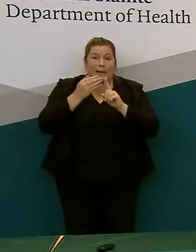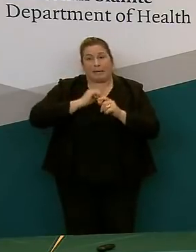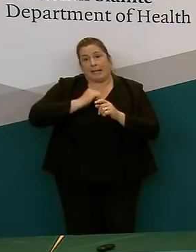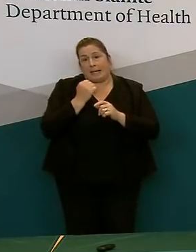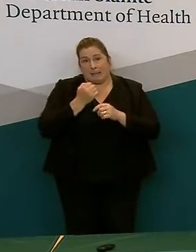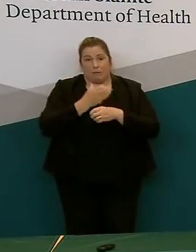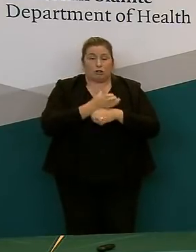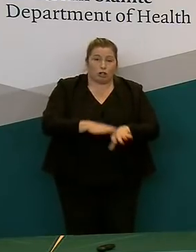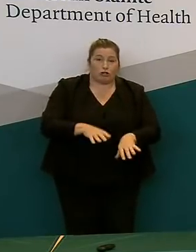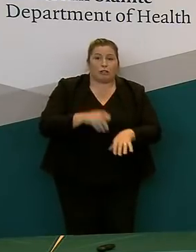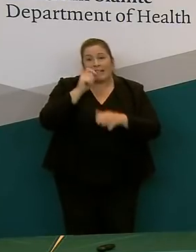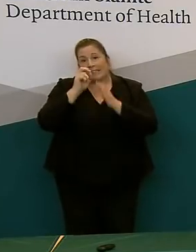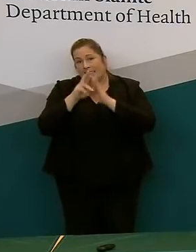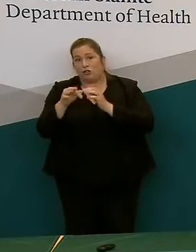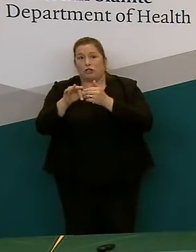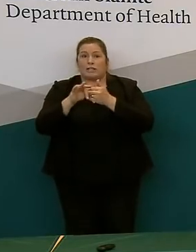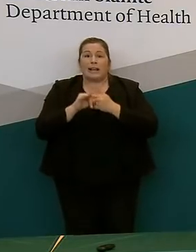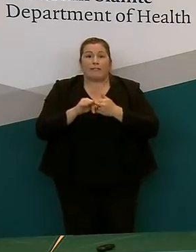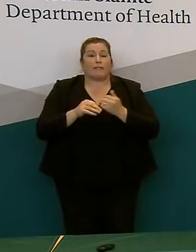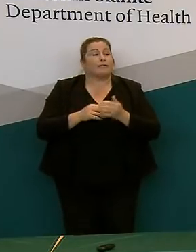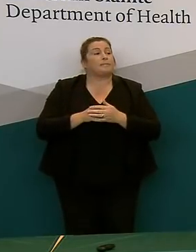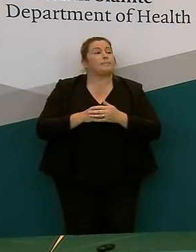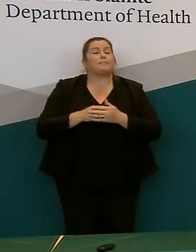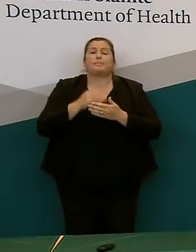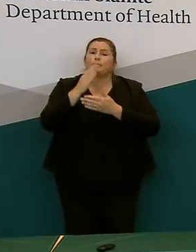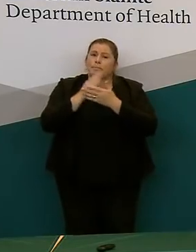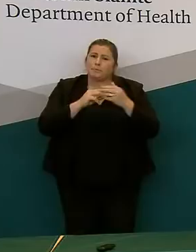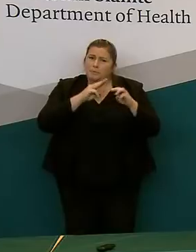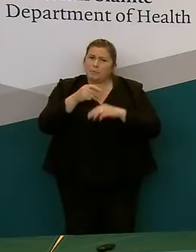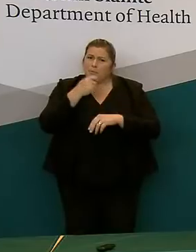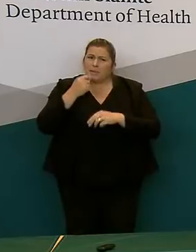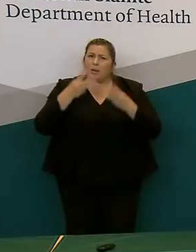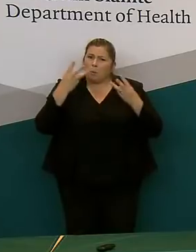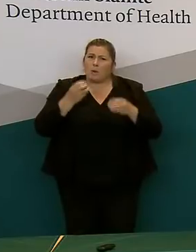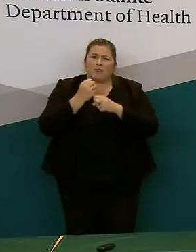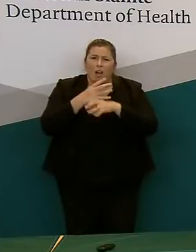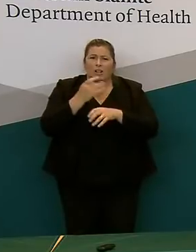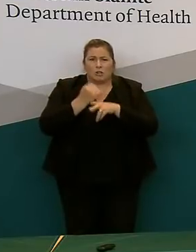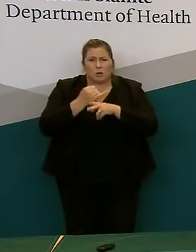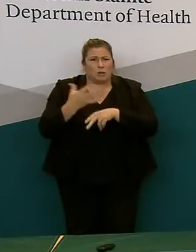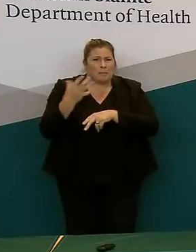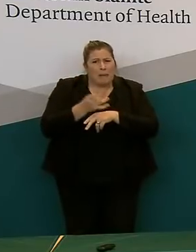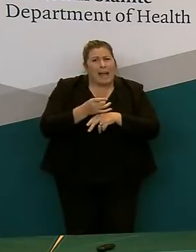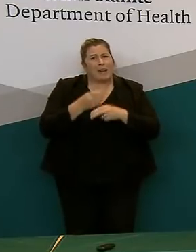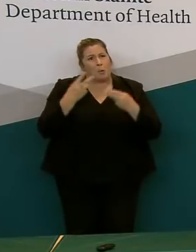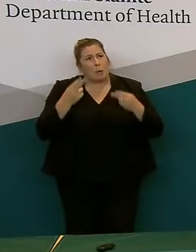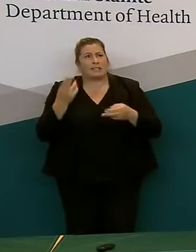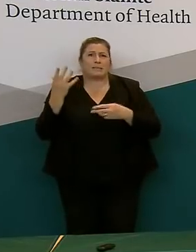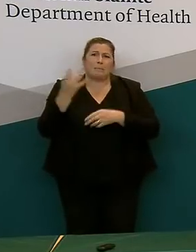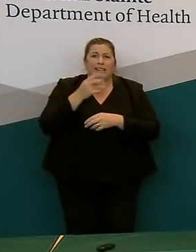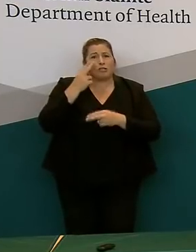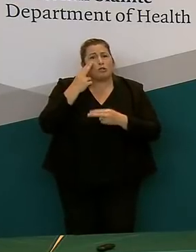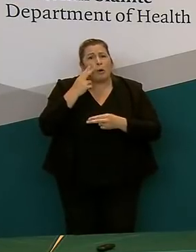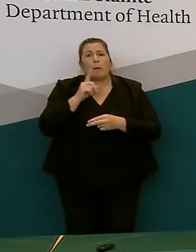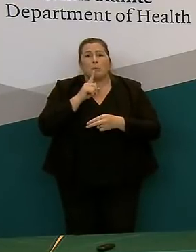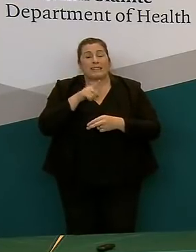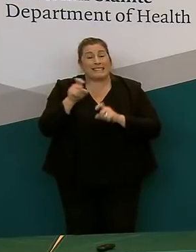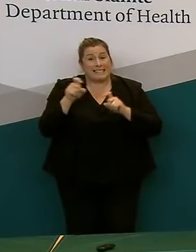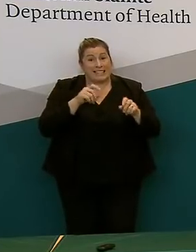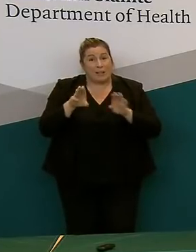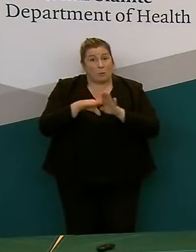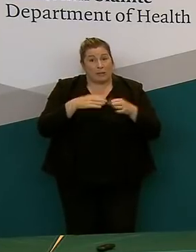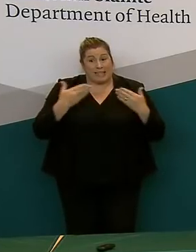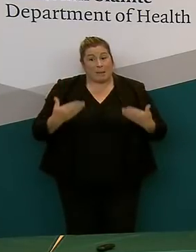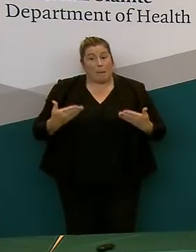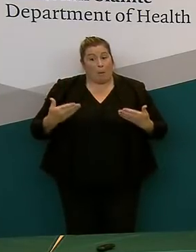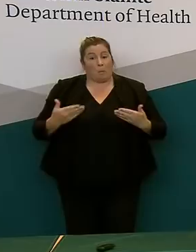even though some people are saying they want to see all the schools back, or they want to see the schools back as normal, that's still with that 1 metre guidance, and that's